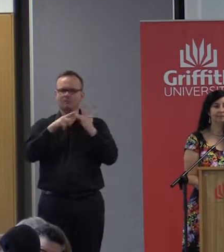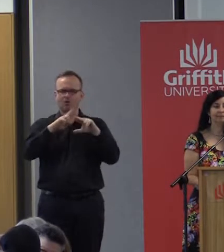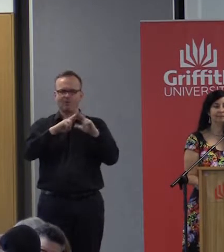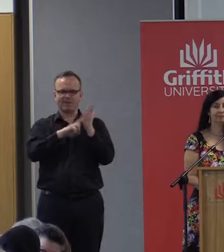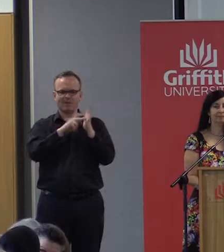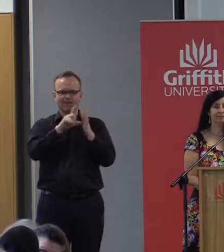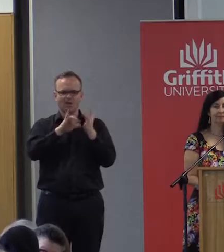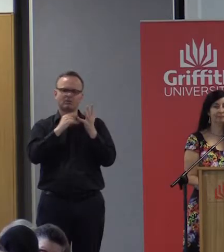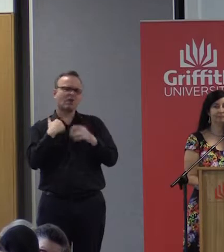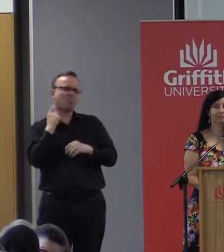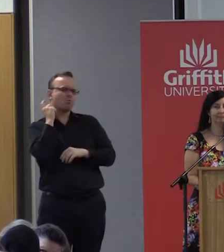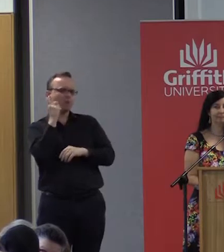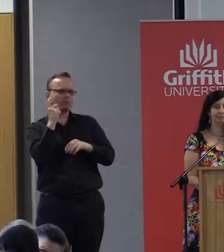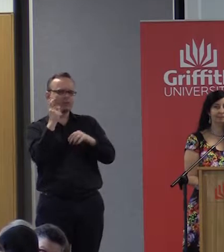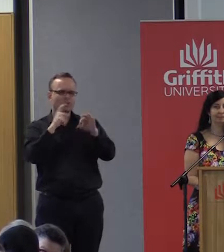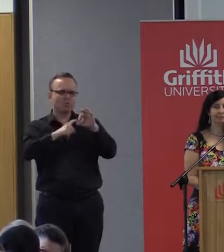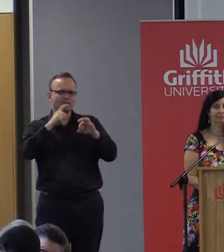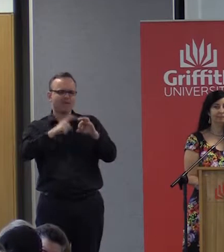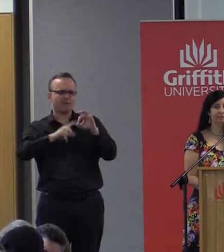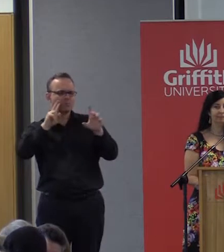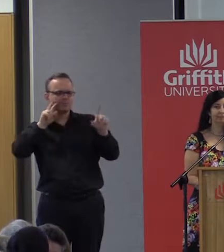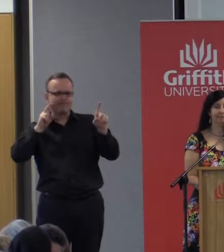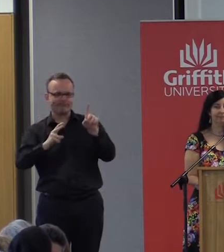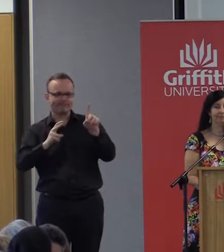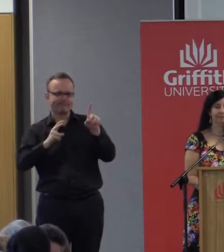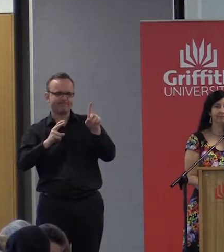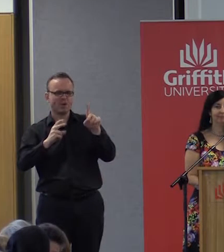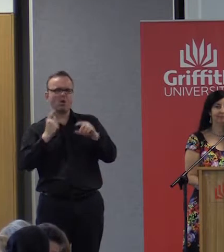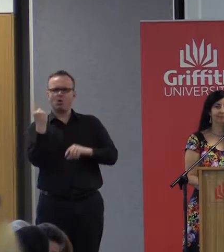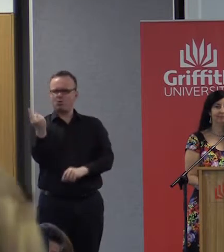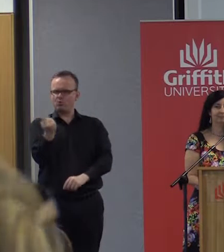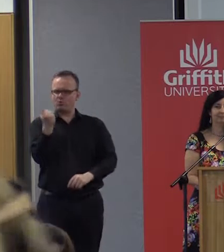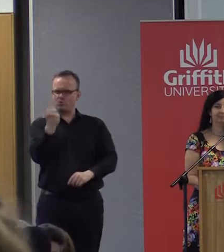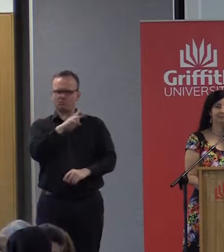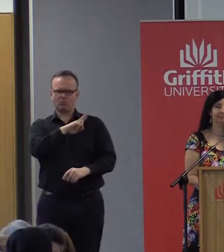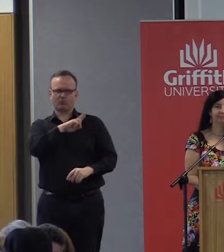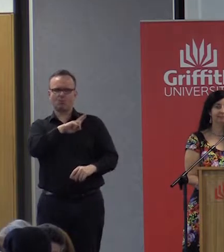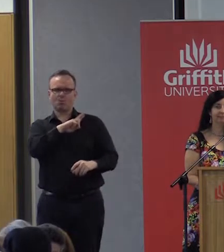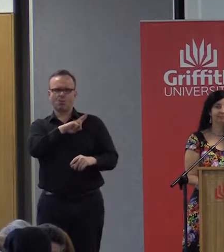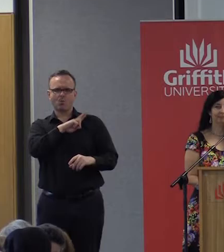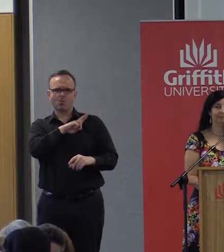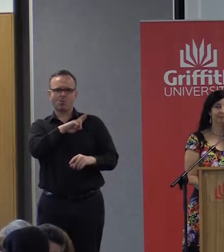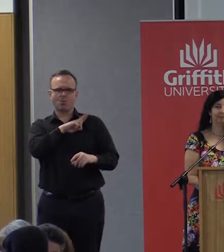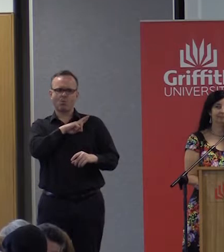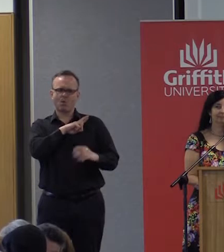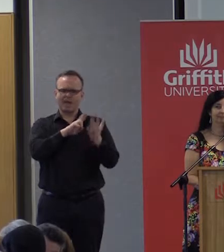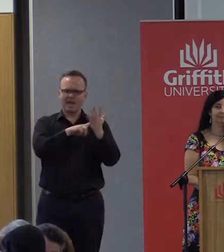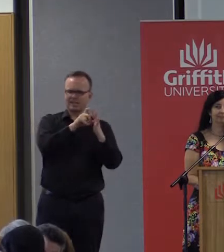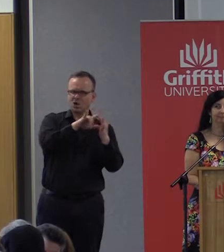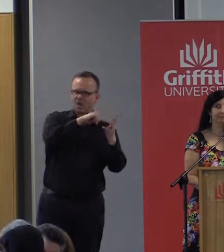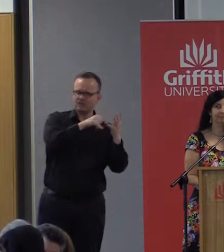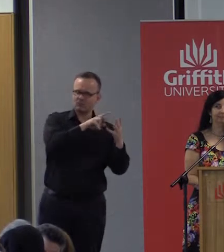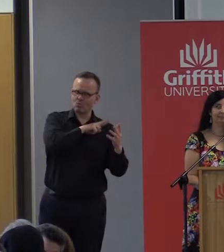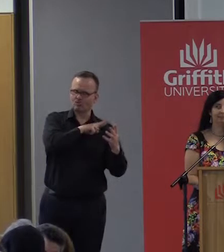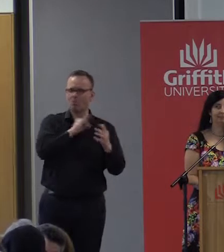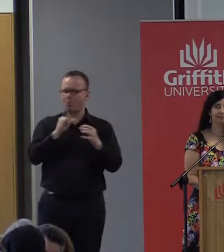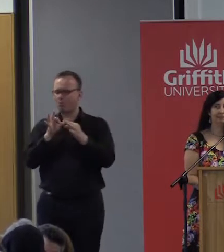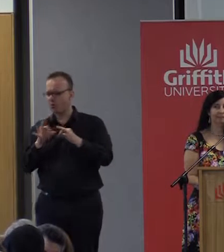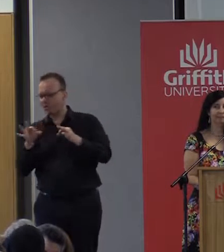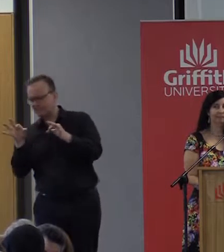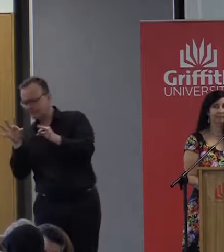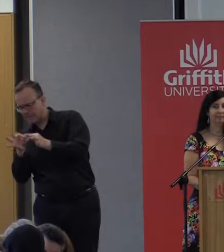wondering from the Queensland perspective, whose responsibility is it, primarily the NDIS or organisations